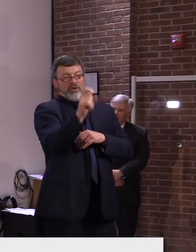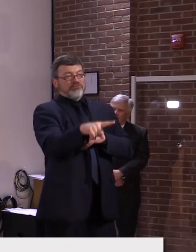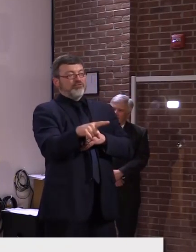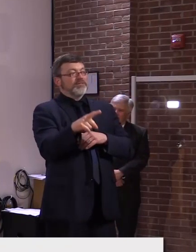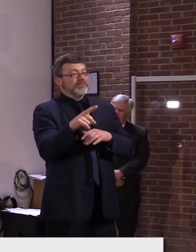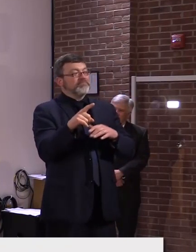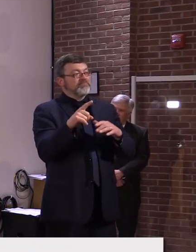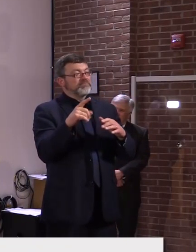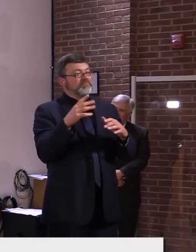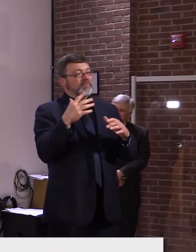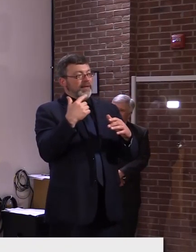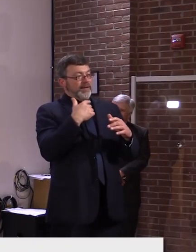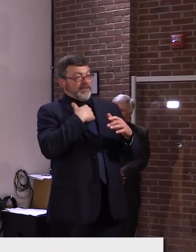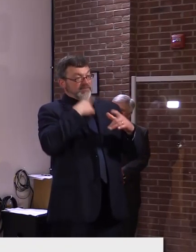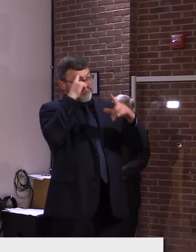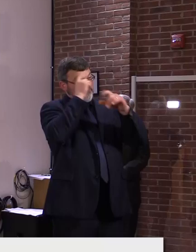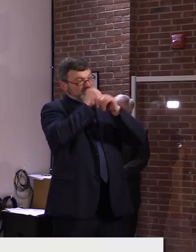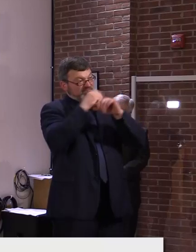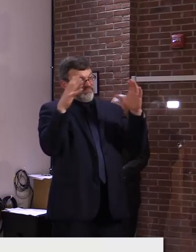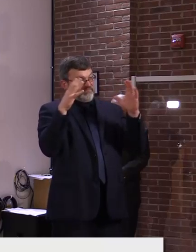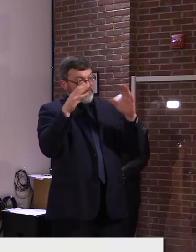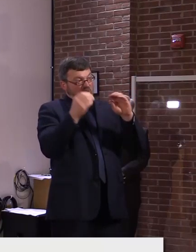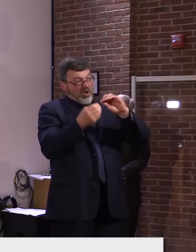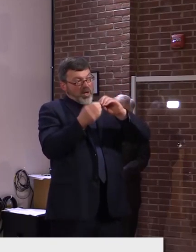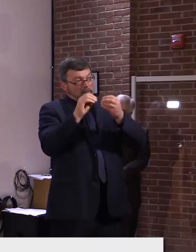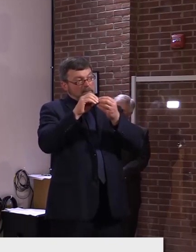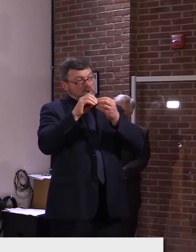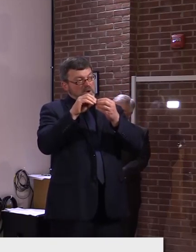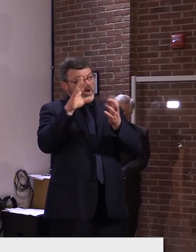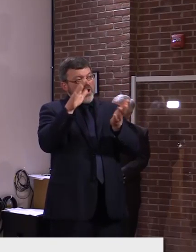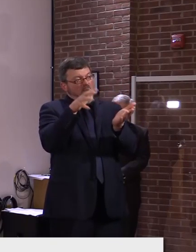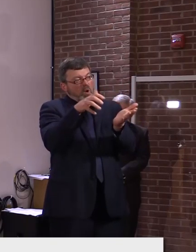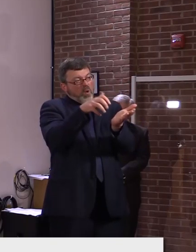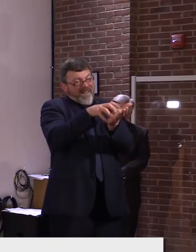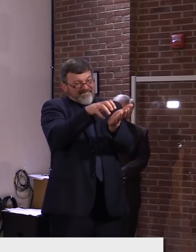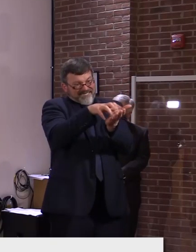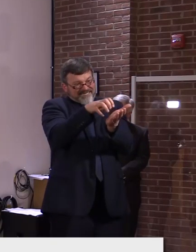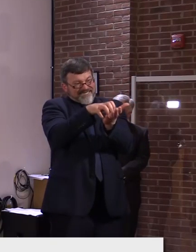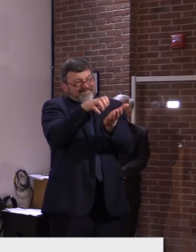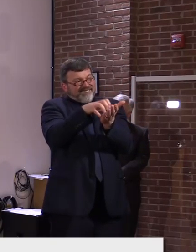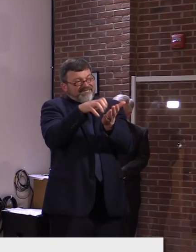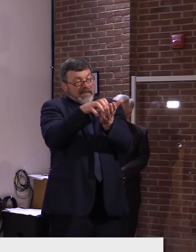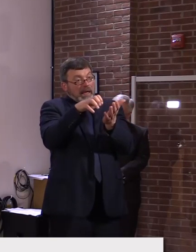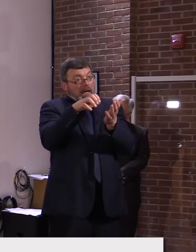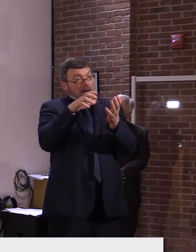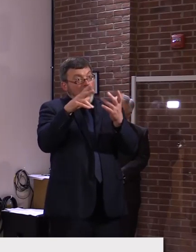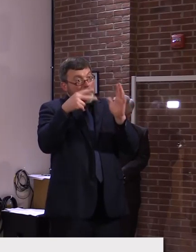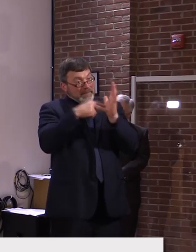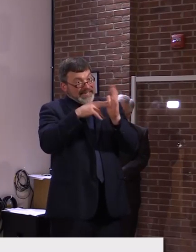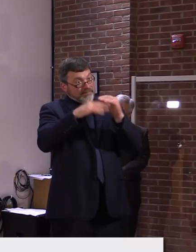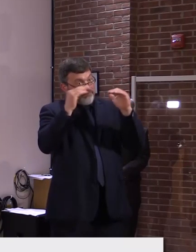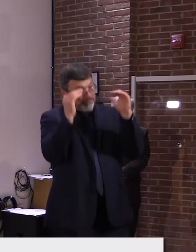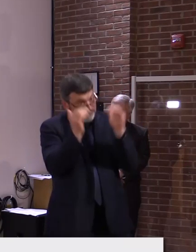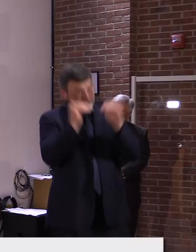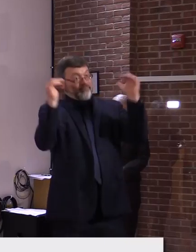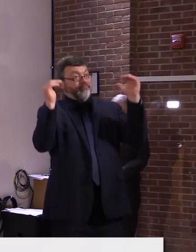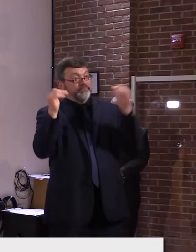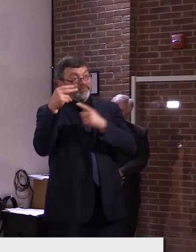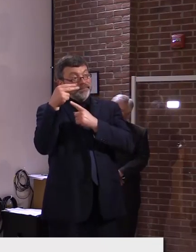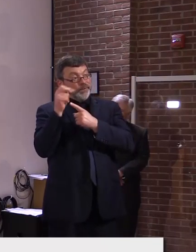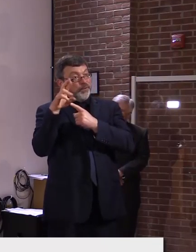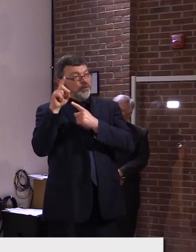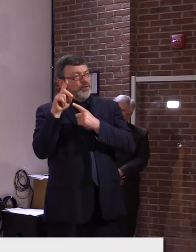a vague number for herd immunity, I've been purposely taking our focus off it and